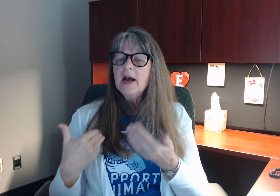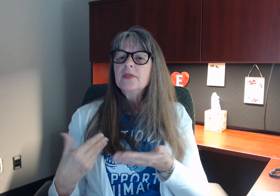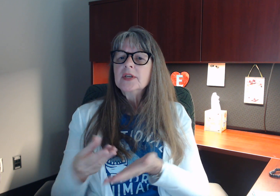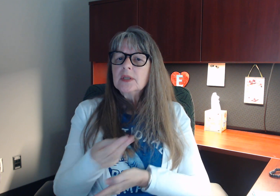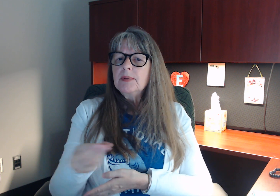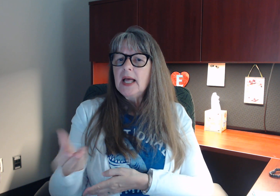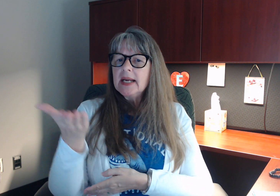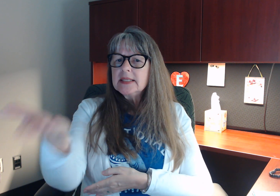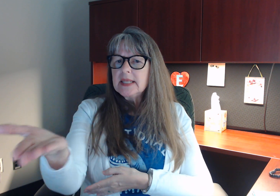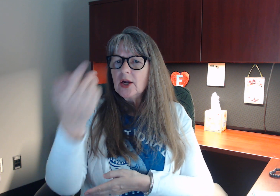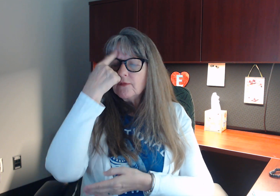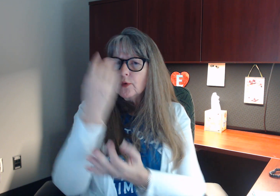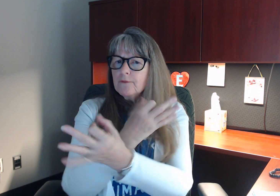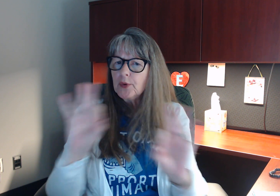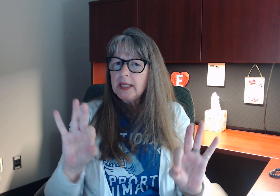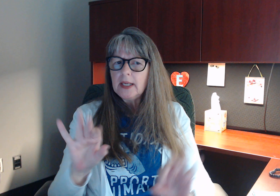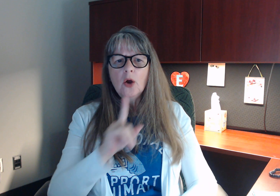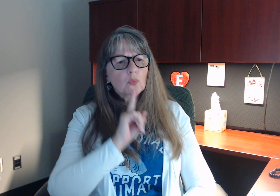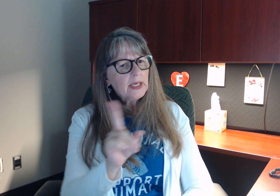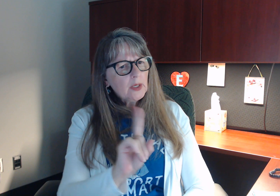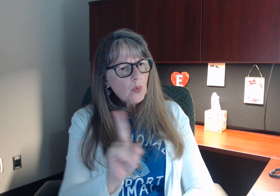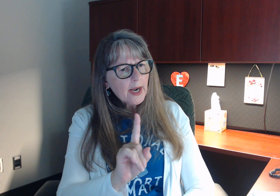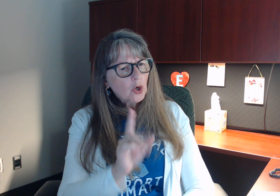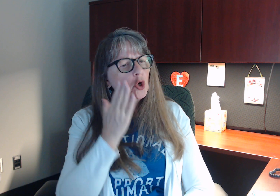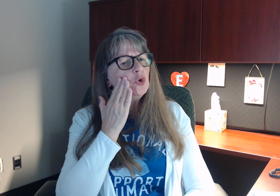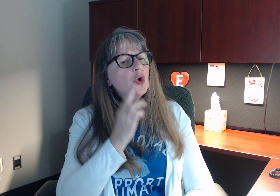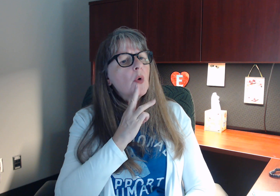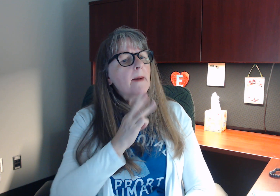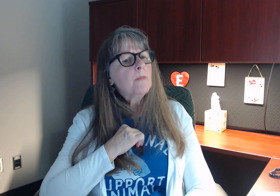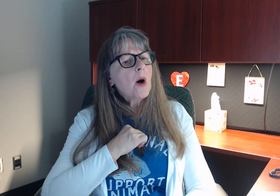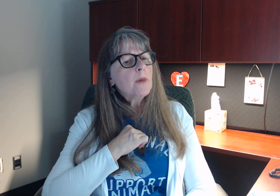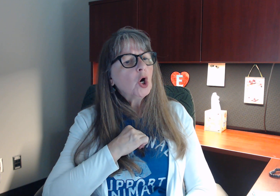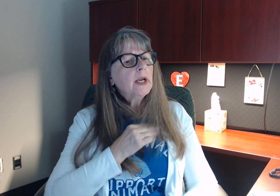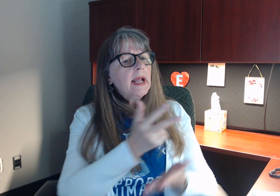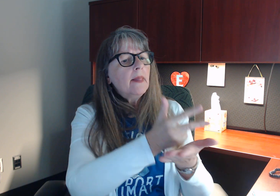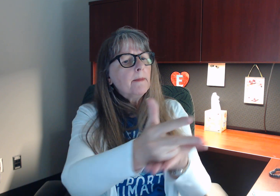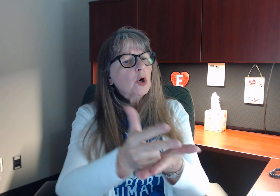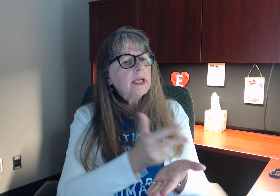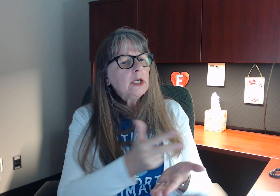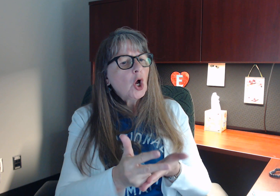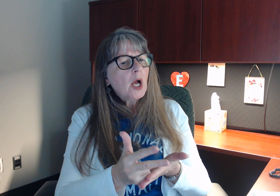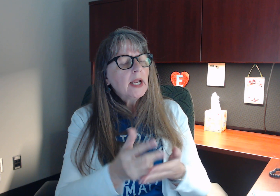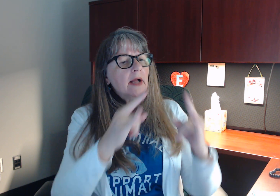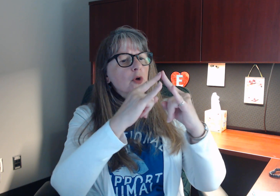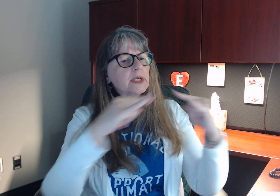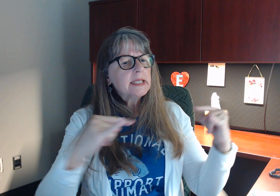the supplies there for free. Really? Where? At Walmart in the parking lot, there's a tent